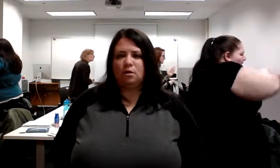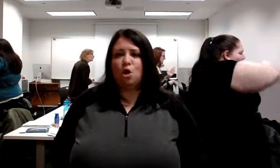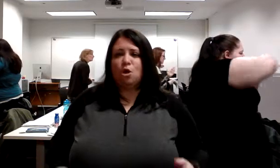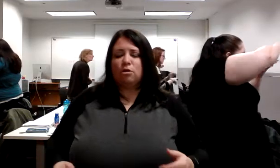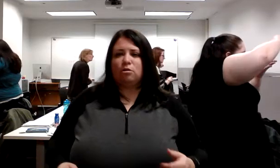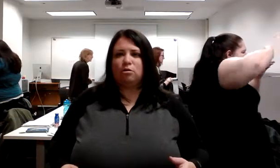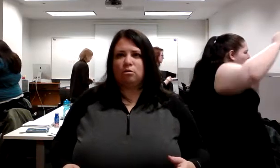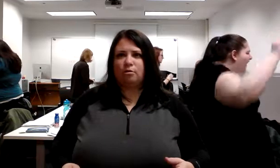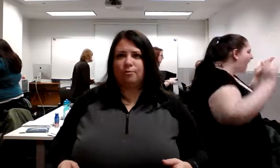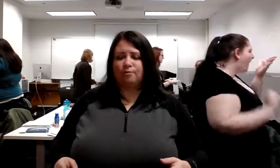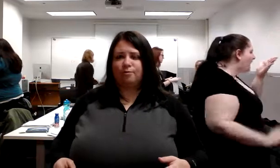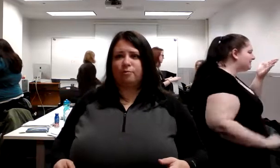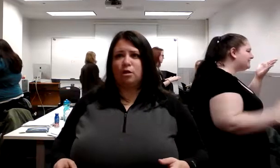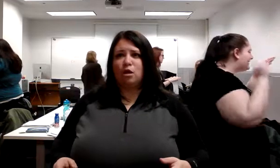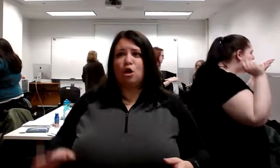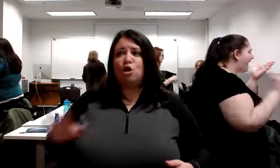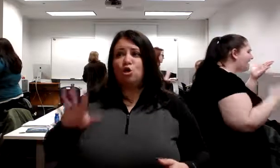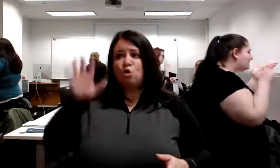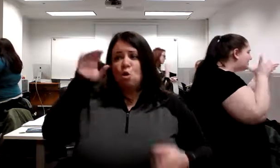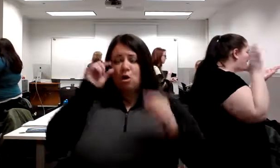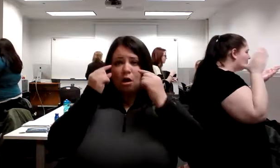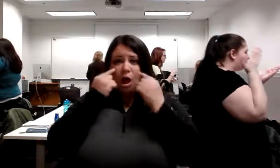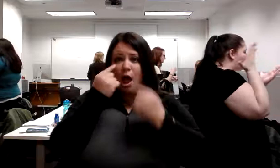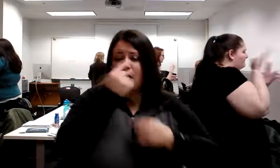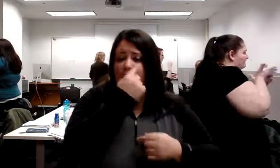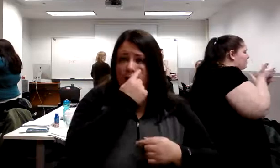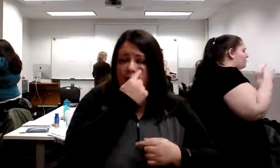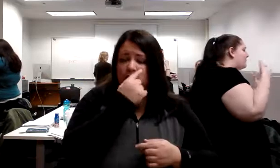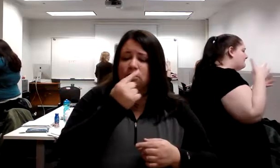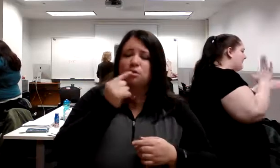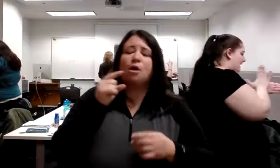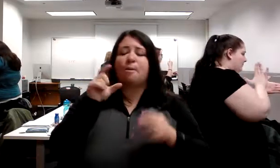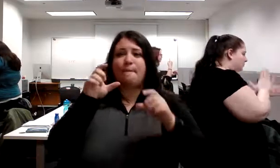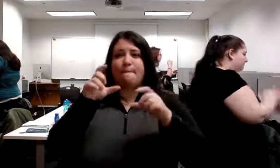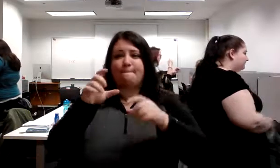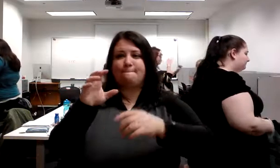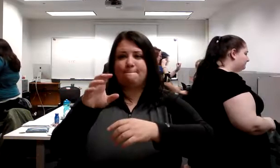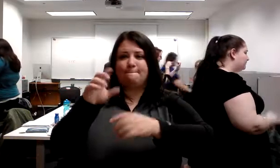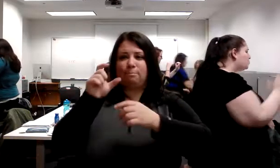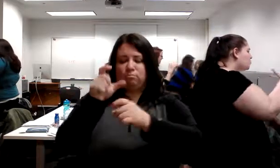like a magnifying glass. Okay.